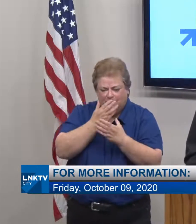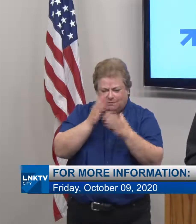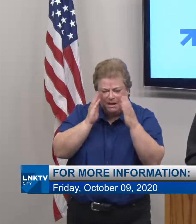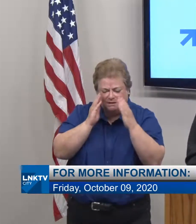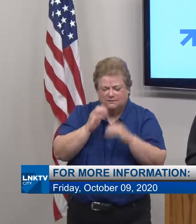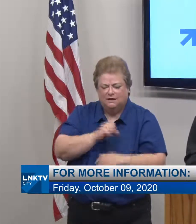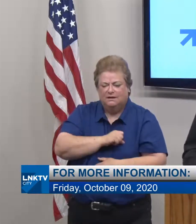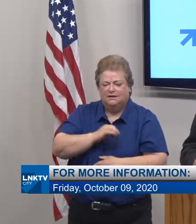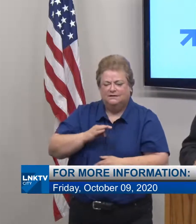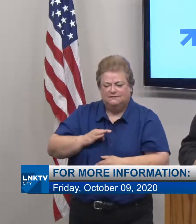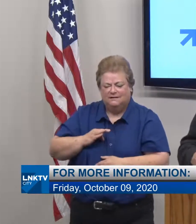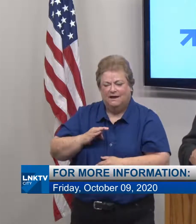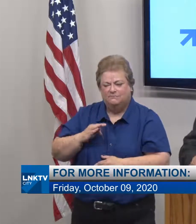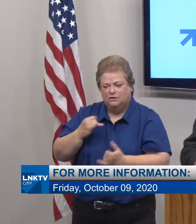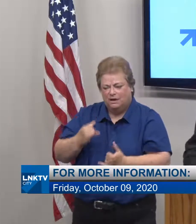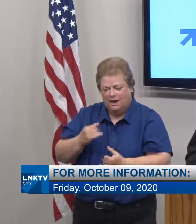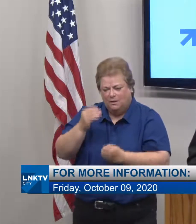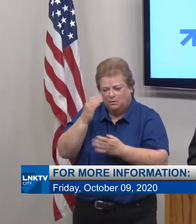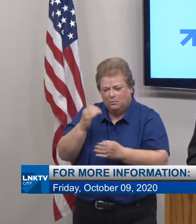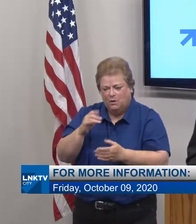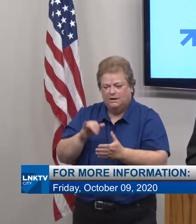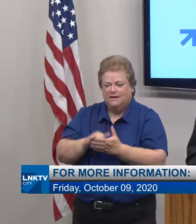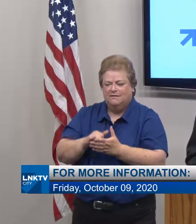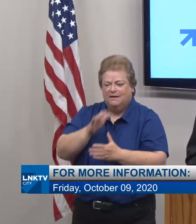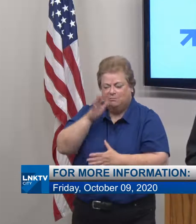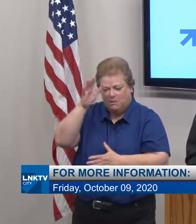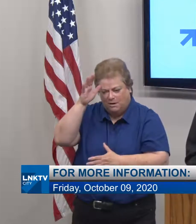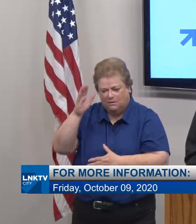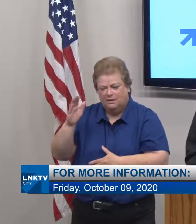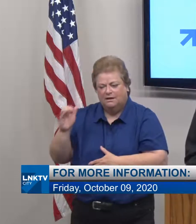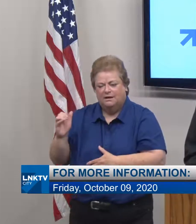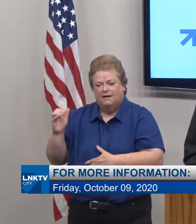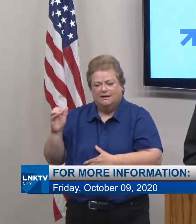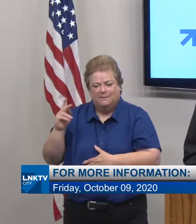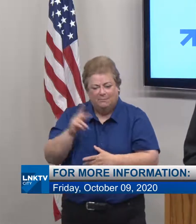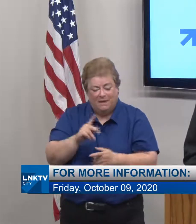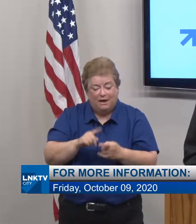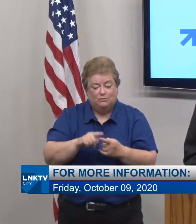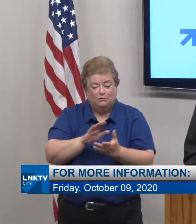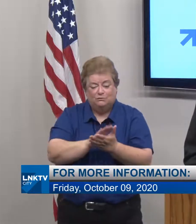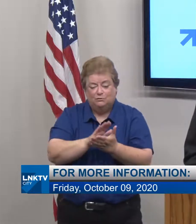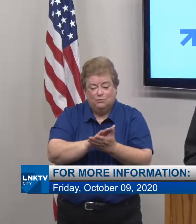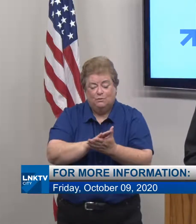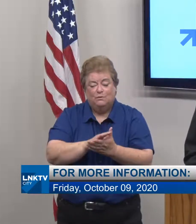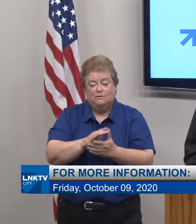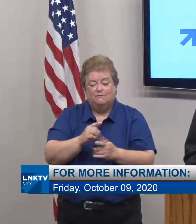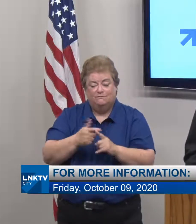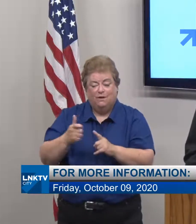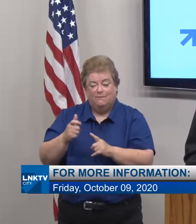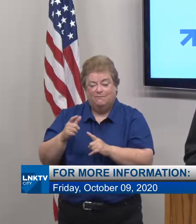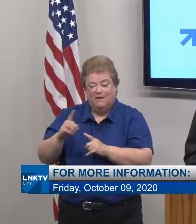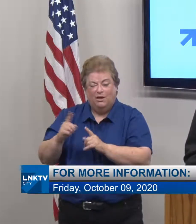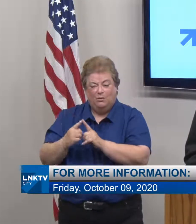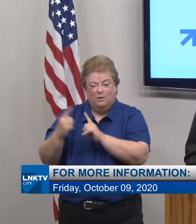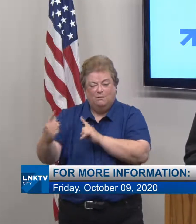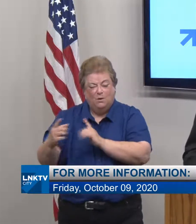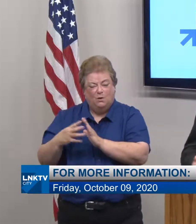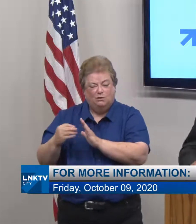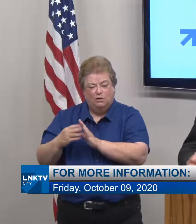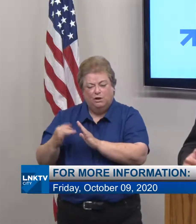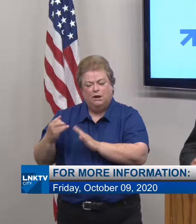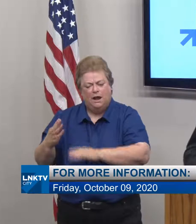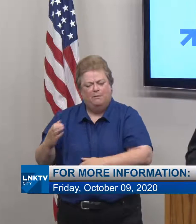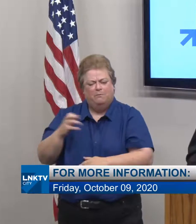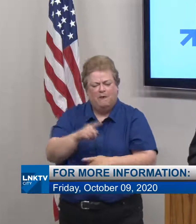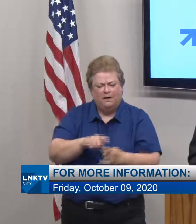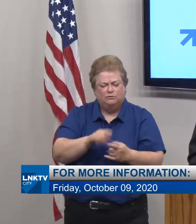that more parents are opting to come back into our schools from remote learning. We consider that to be a positive. But more than anything,